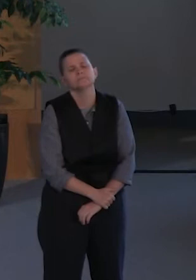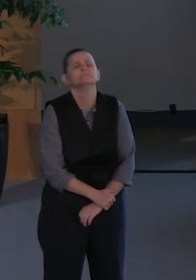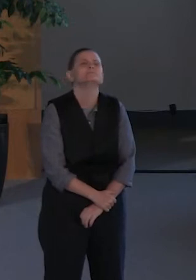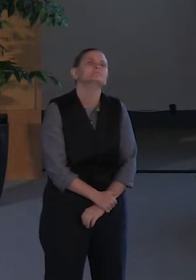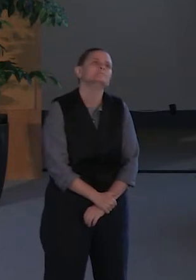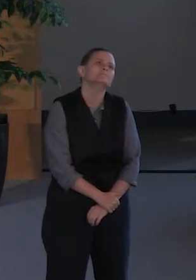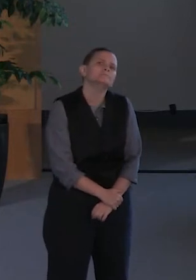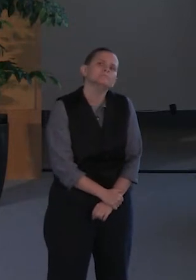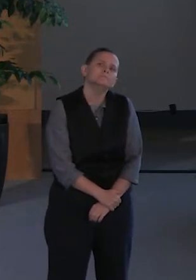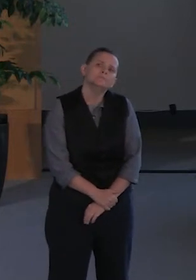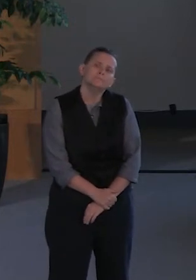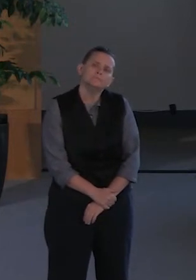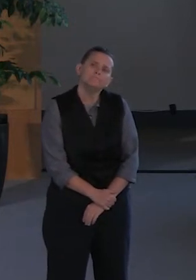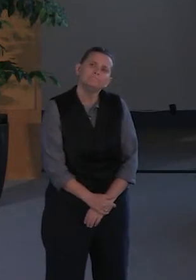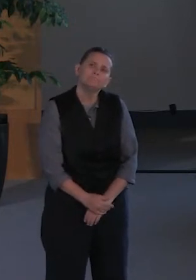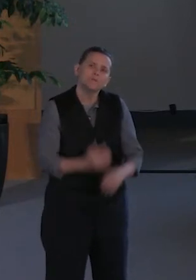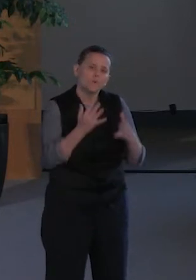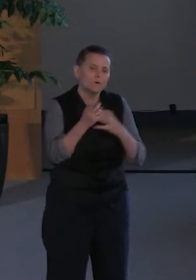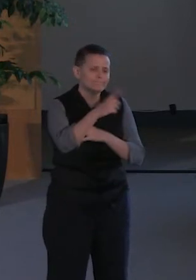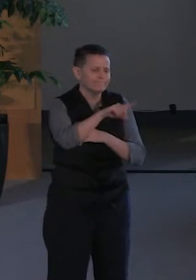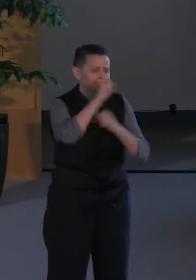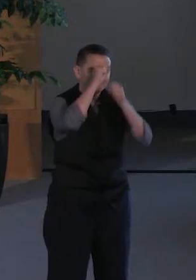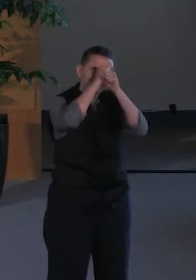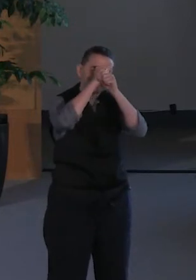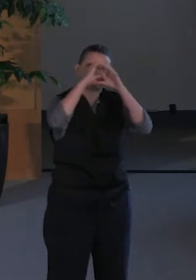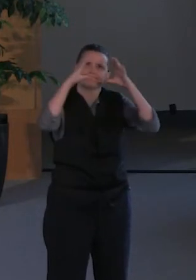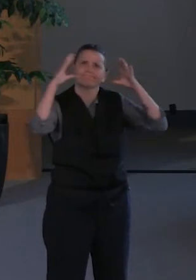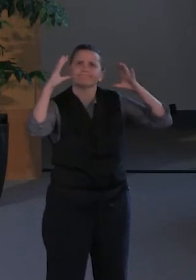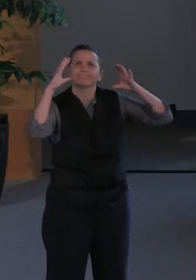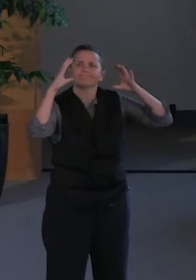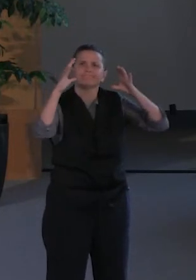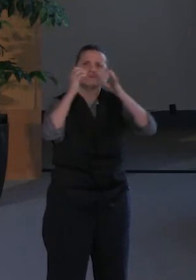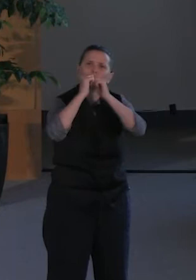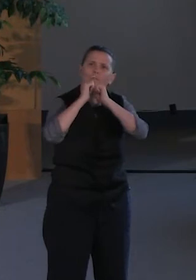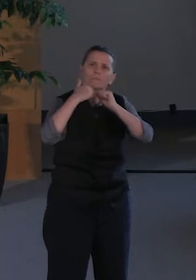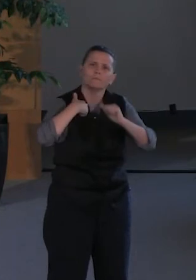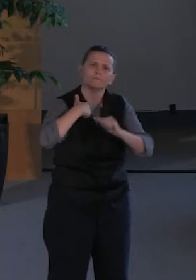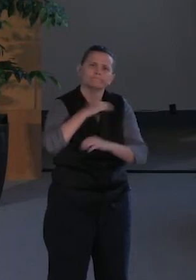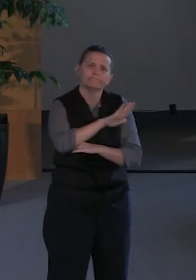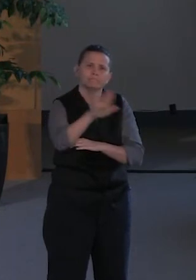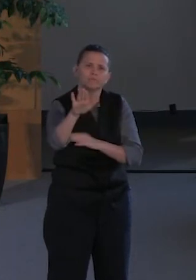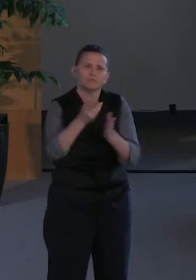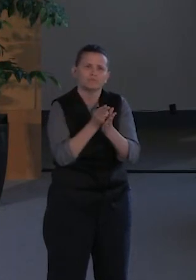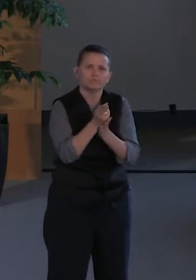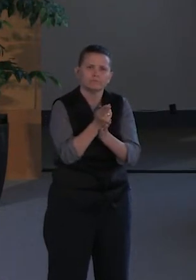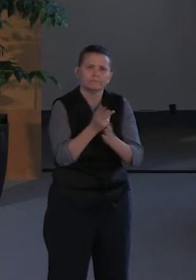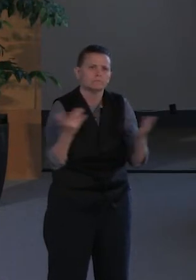And I want you to envision with me the truth of who you are, divinity and